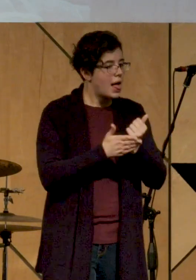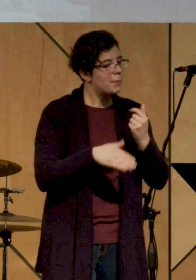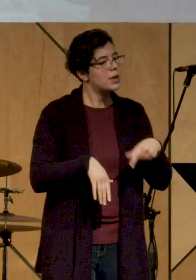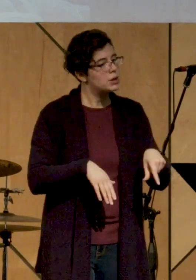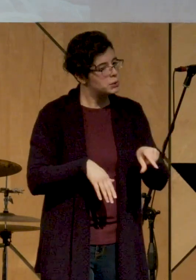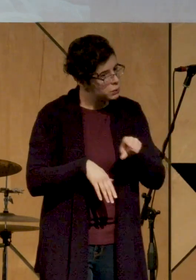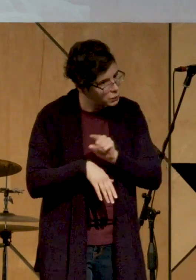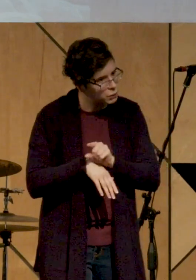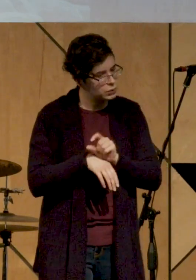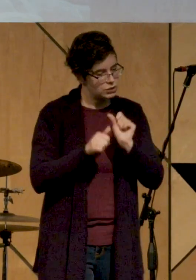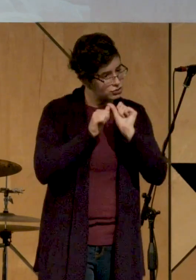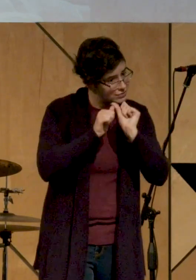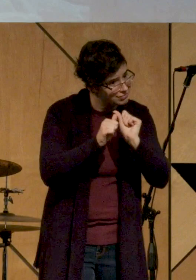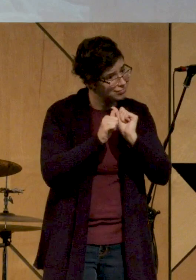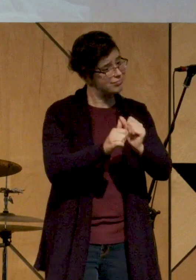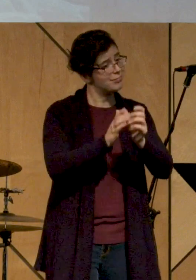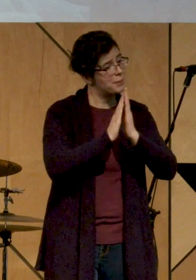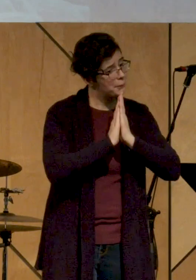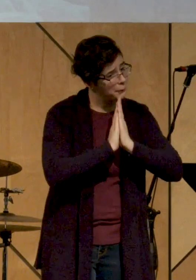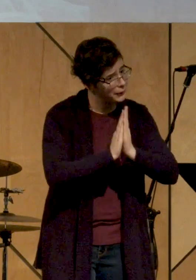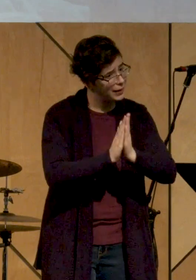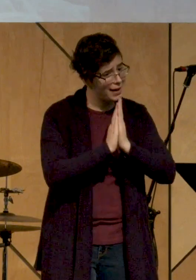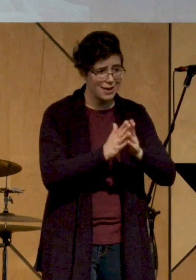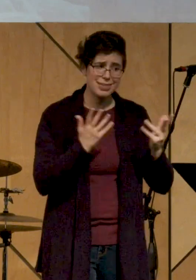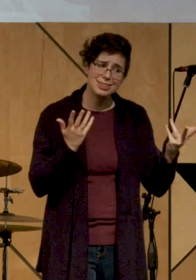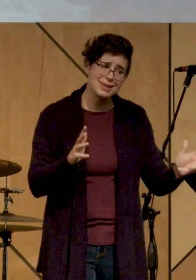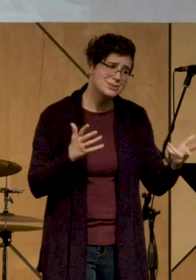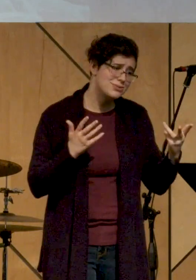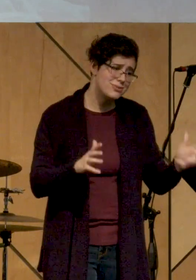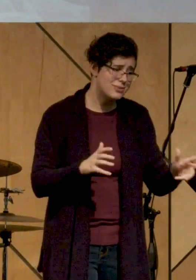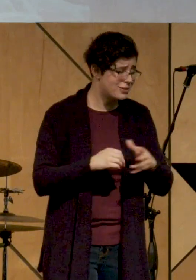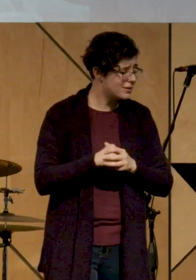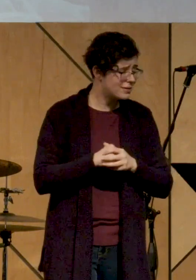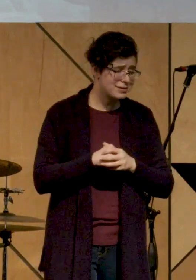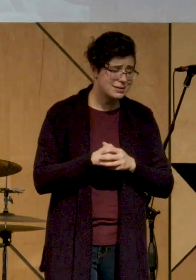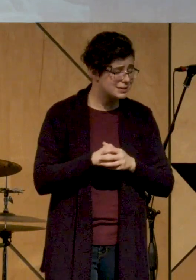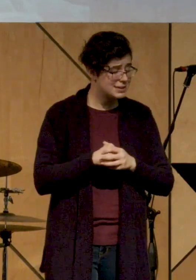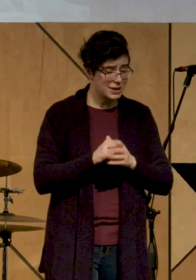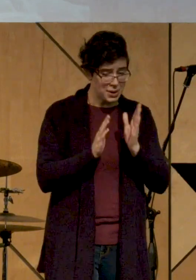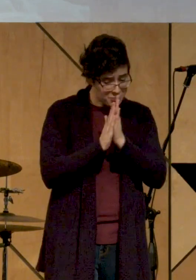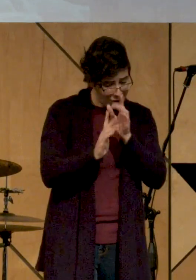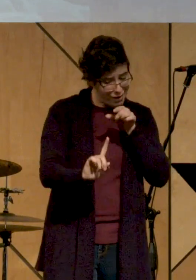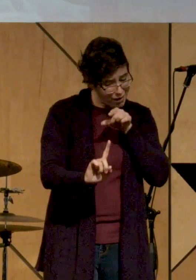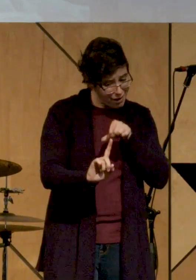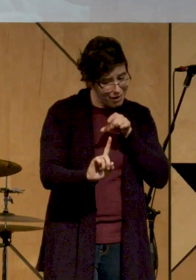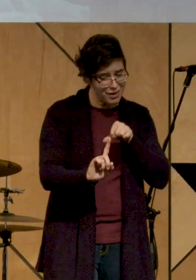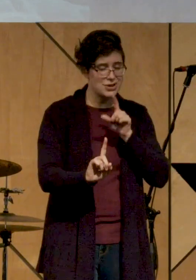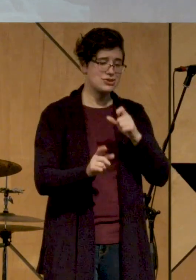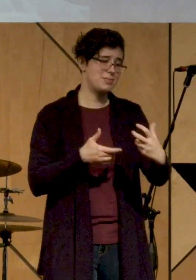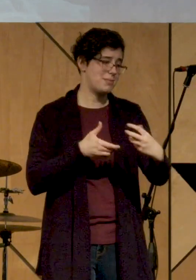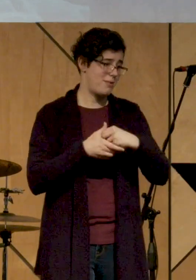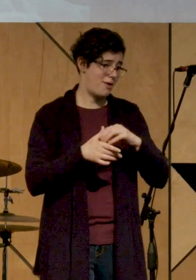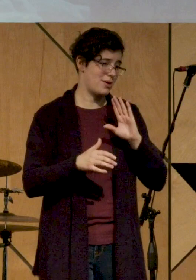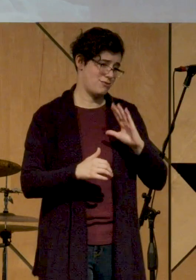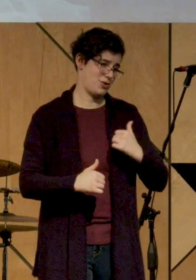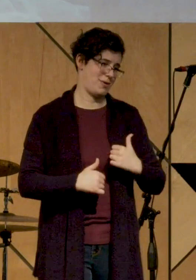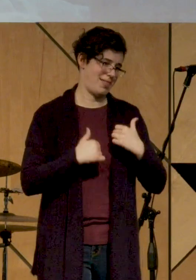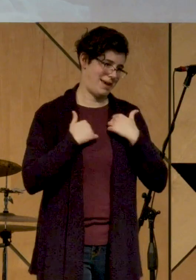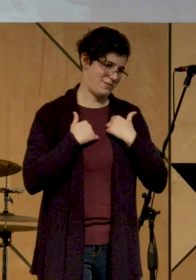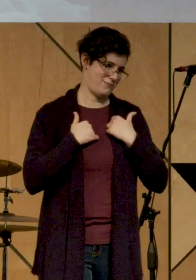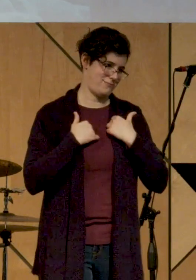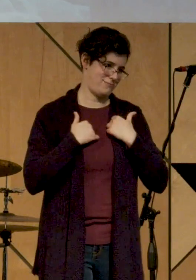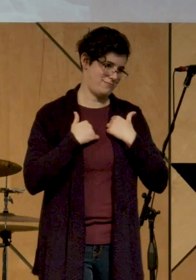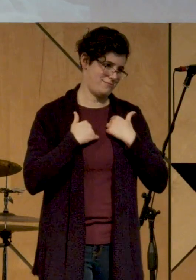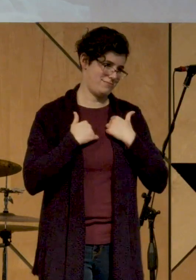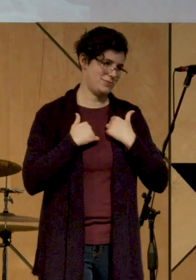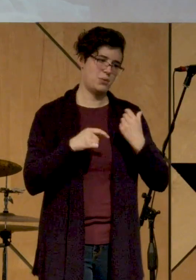to pray. Instead, the instruction here is to make prayer a regular part of the rhythms of